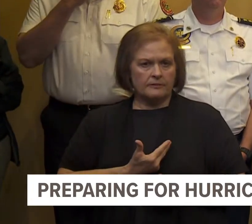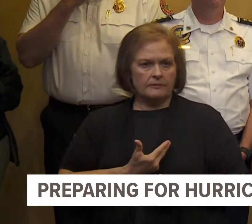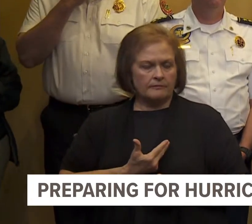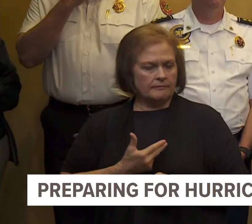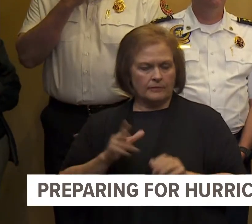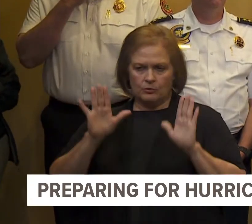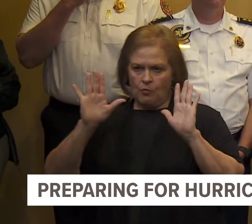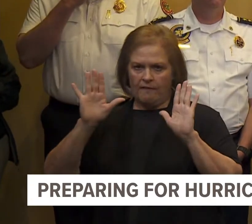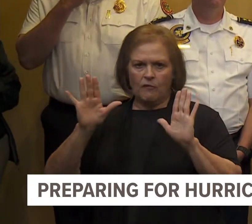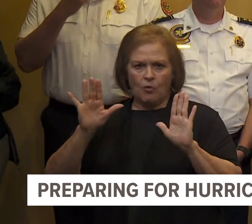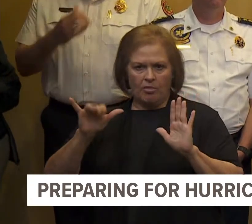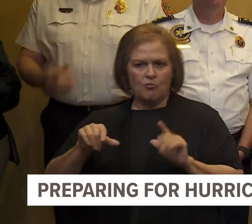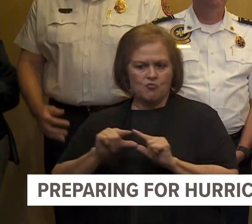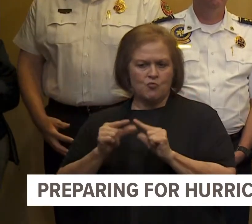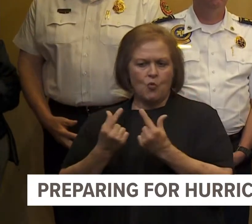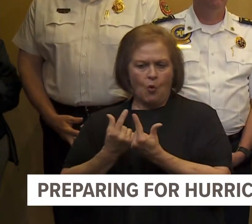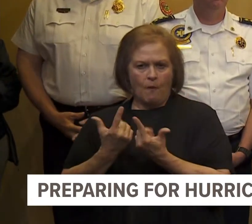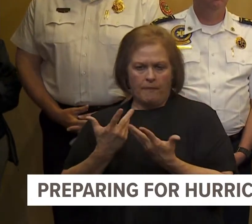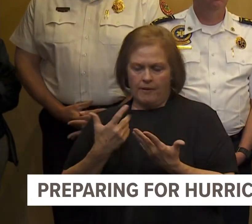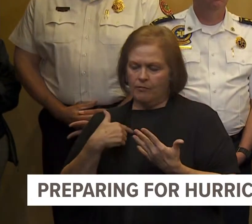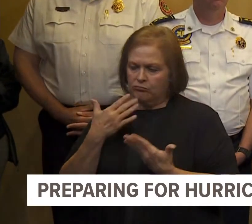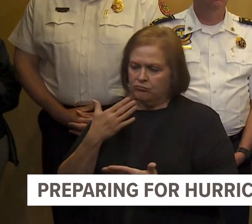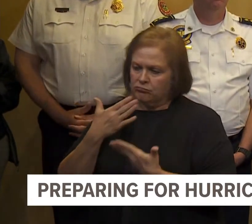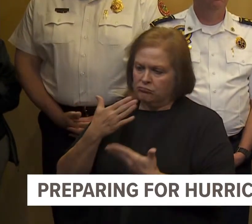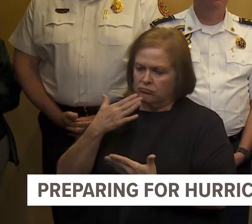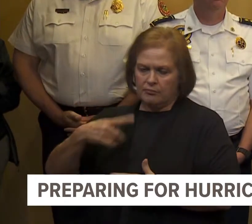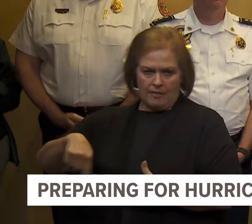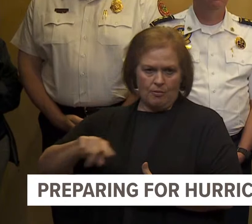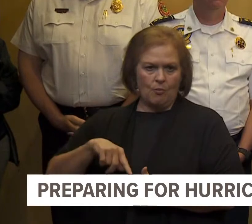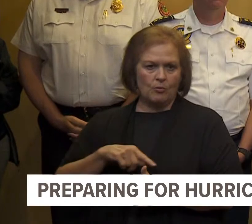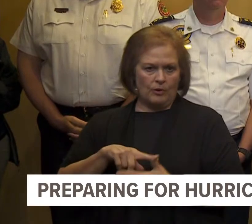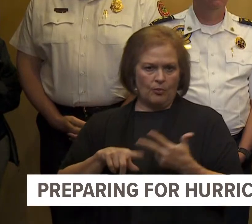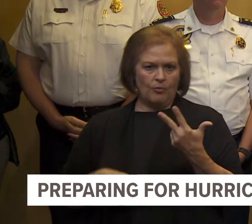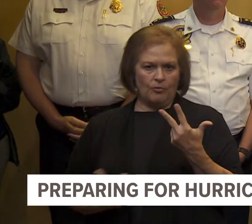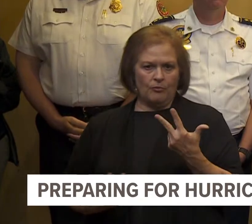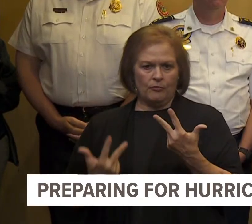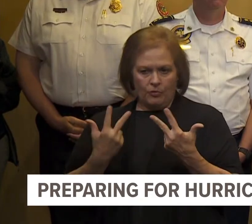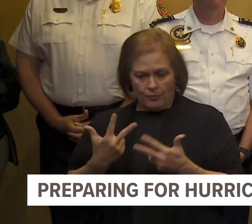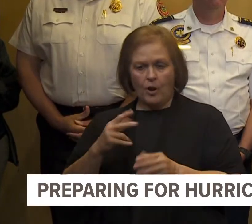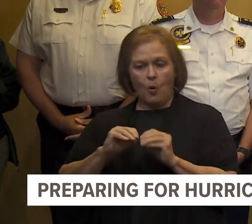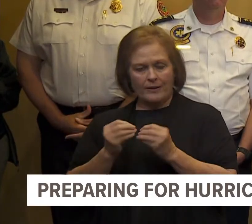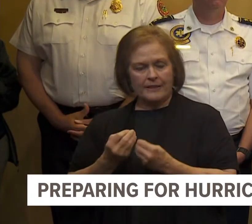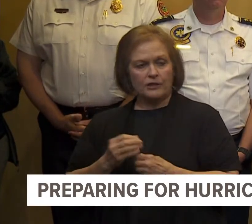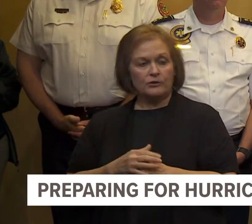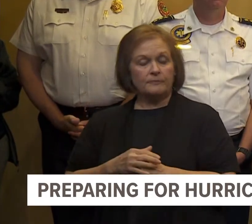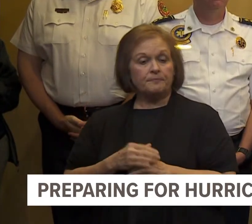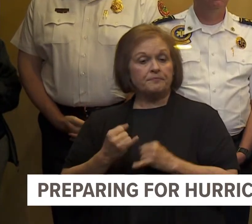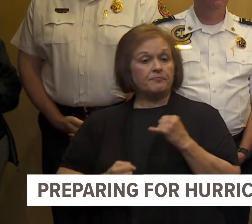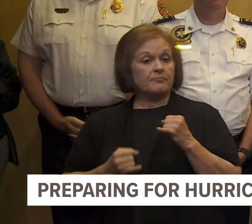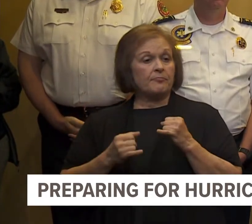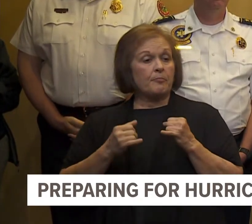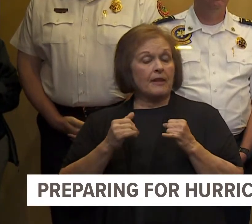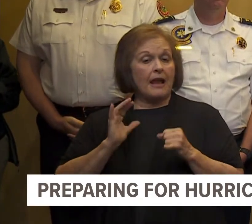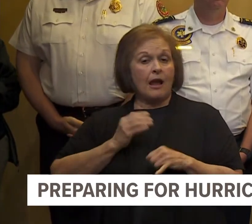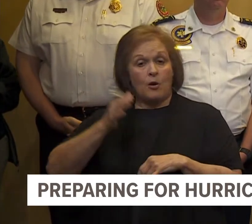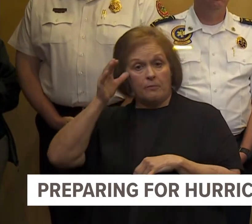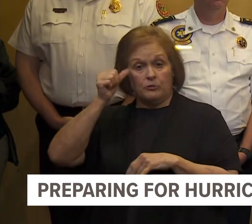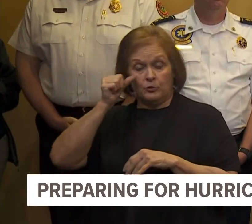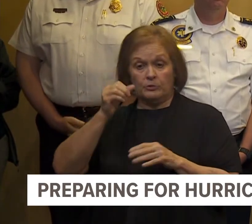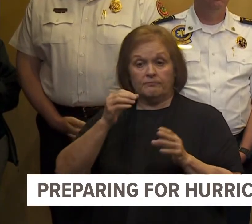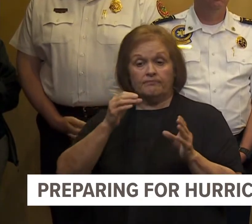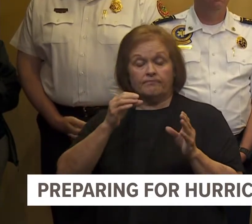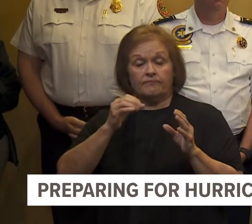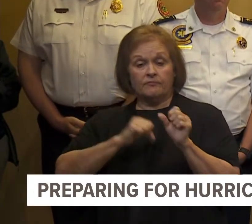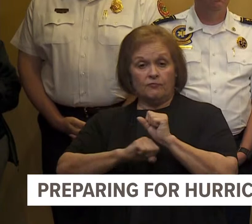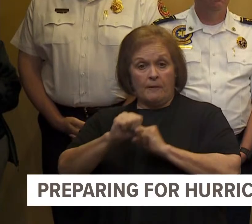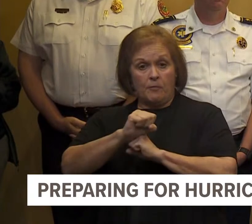just terrific. I mean, I really just cannot say enough about these organizations. We finalized the city's comprehensive recovery